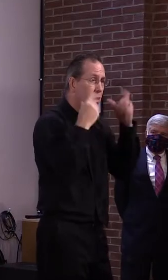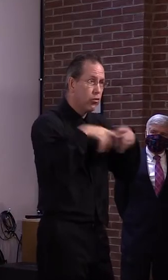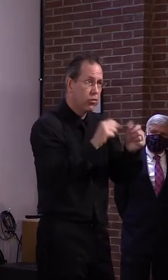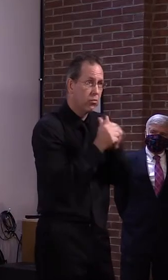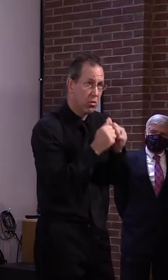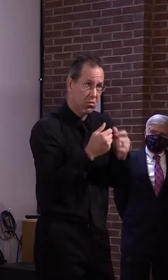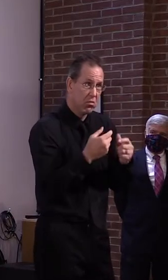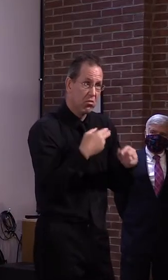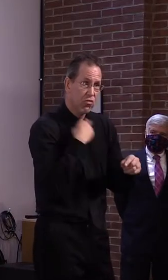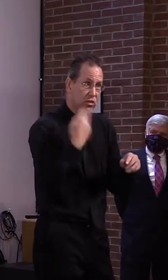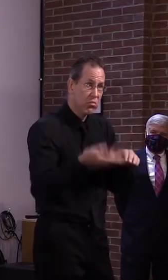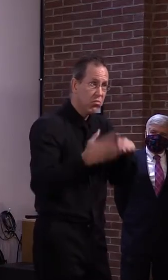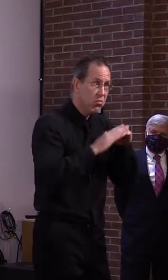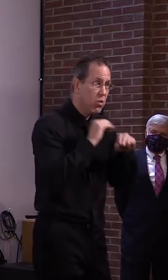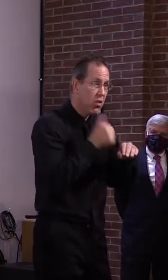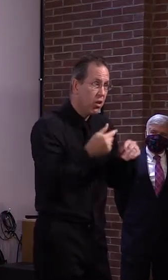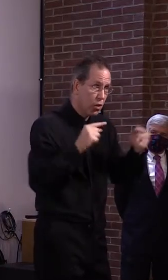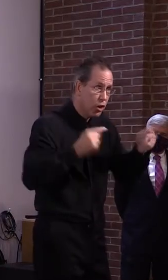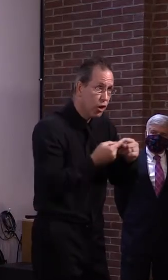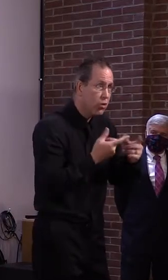in doing so.